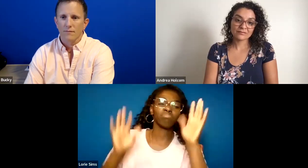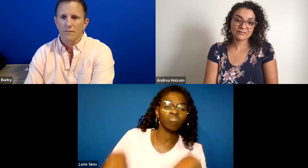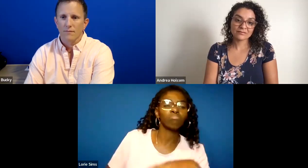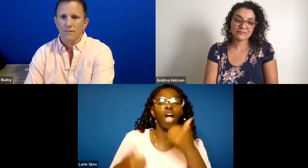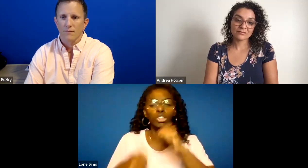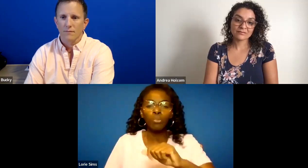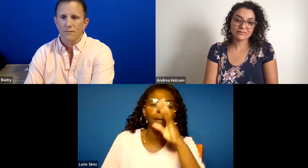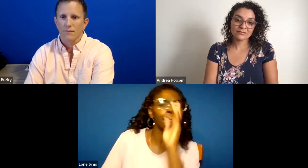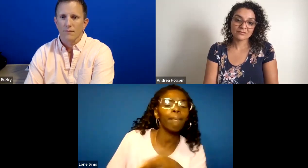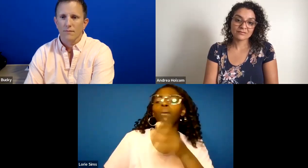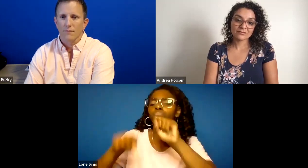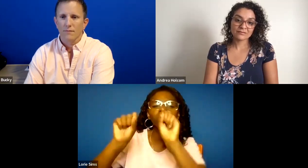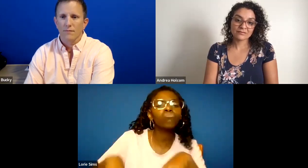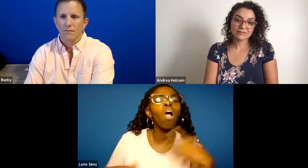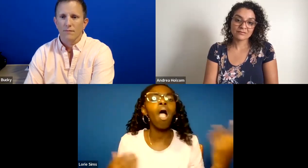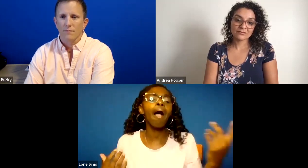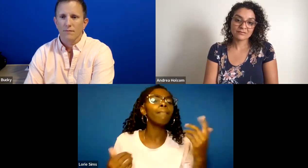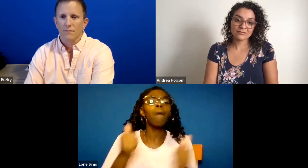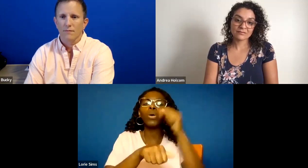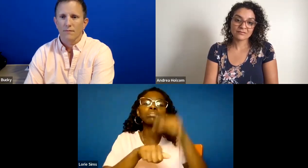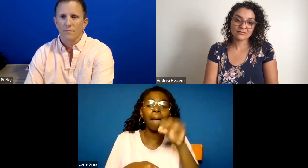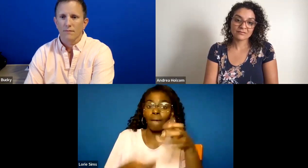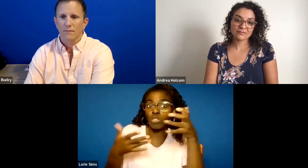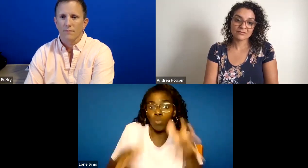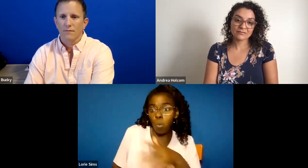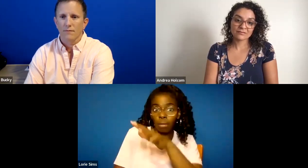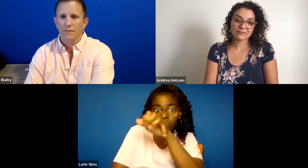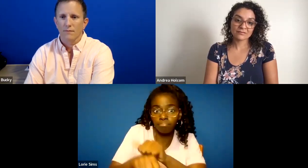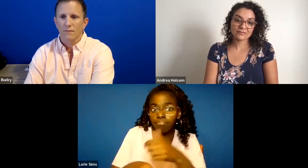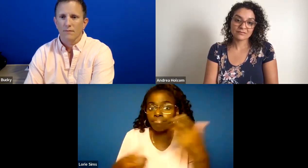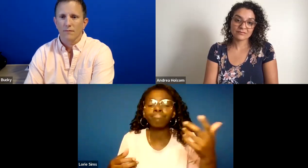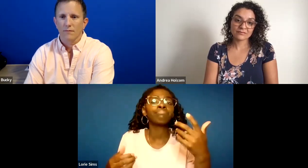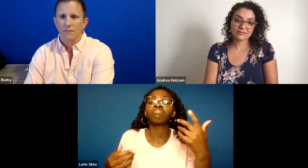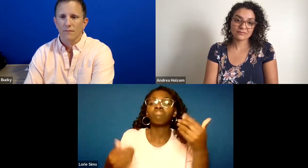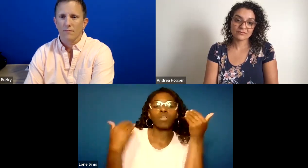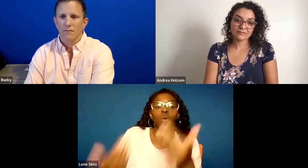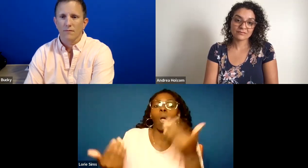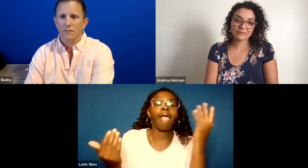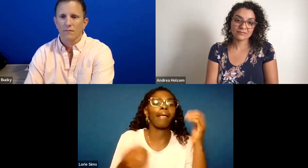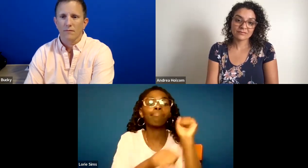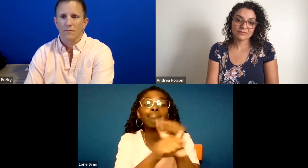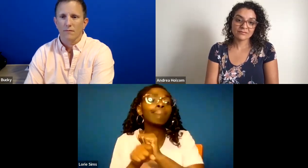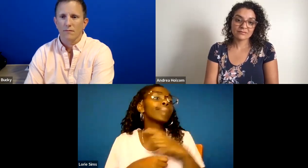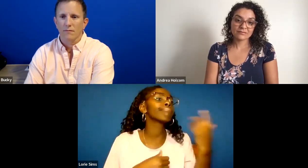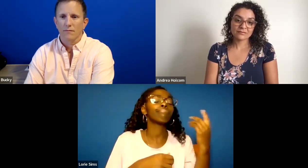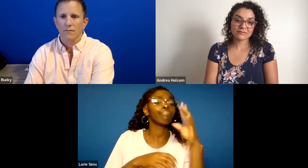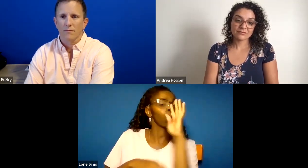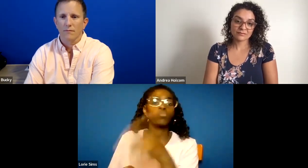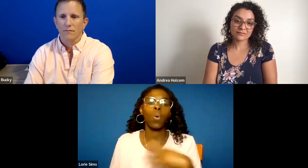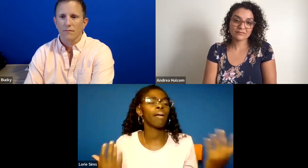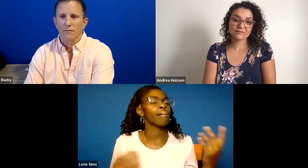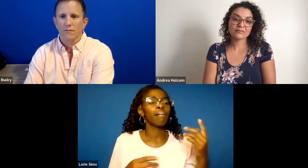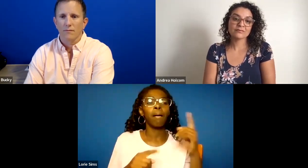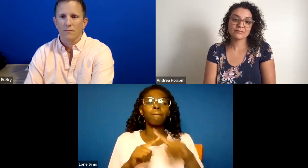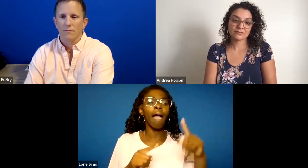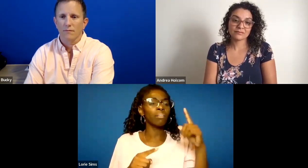me stuck in a position that I couldn't do anything about it. So I just said, you know what, Lorie, just go ahead and ignore it. If you don't want the assignment, just